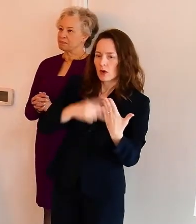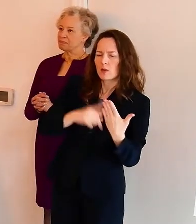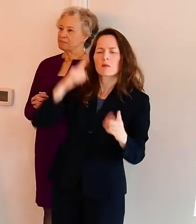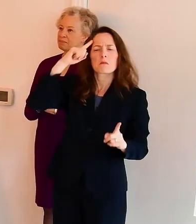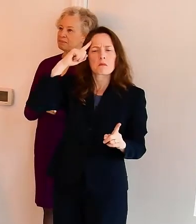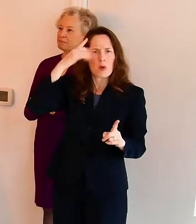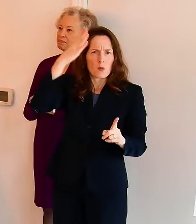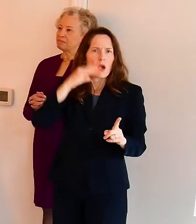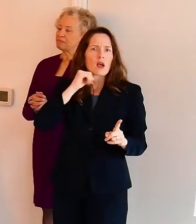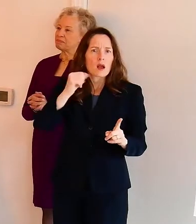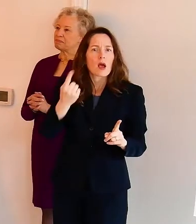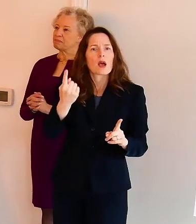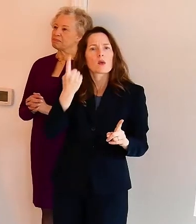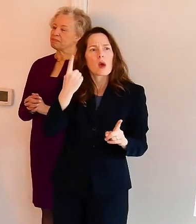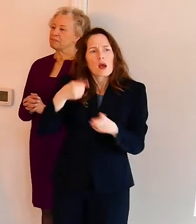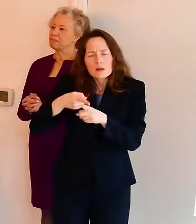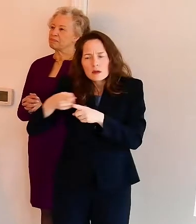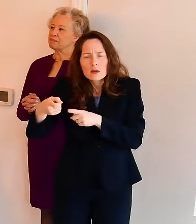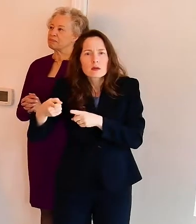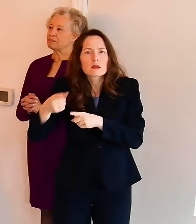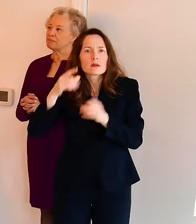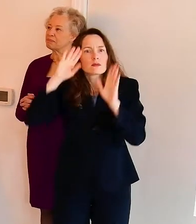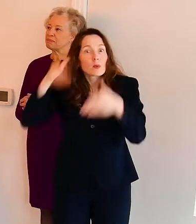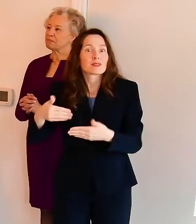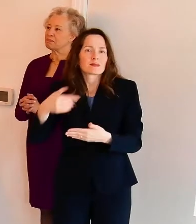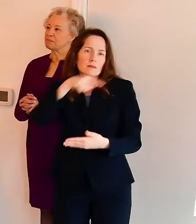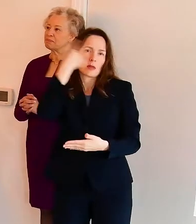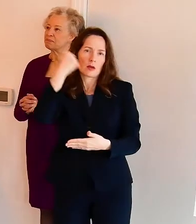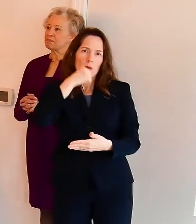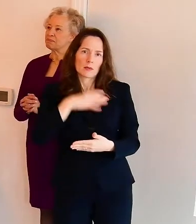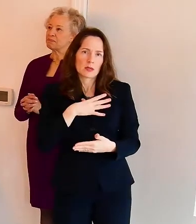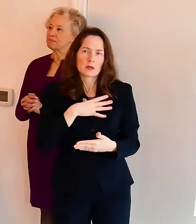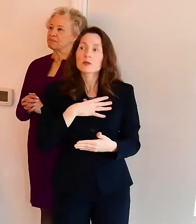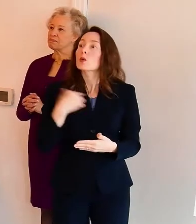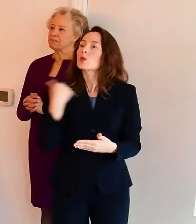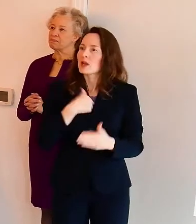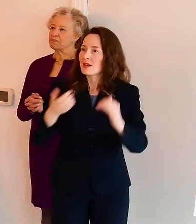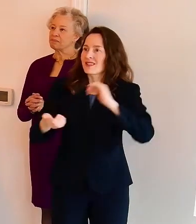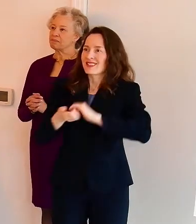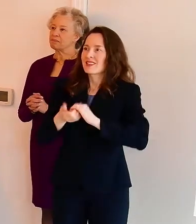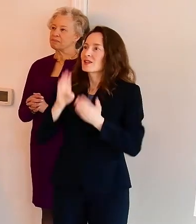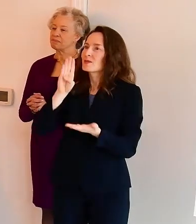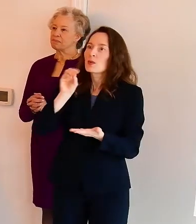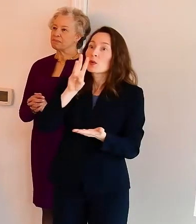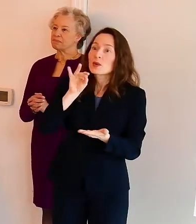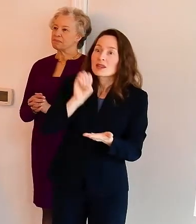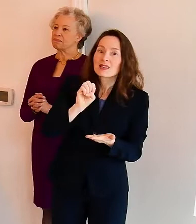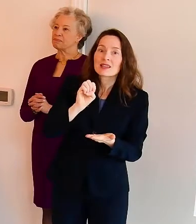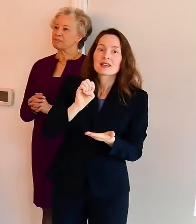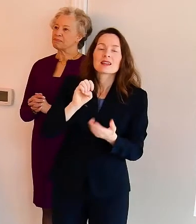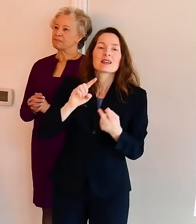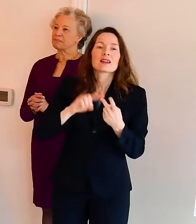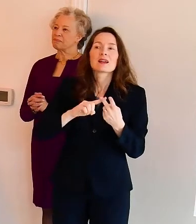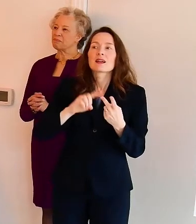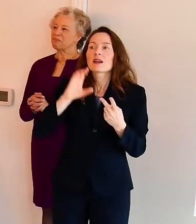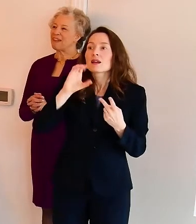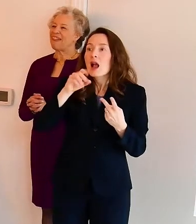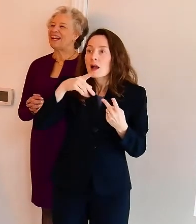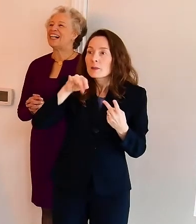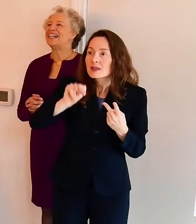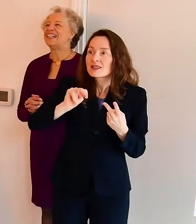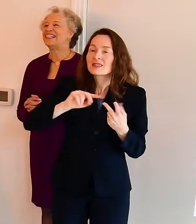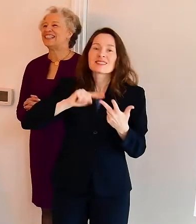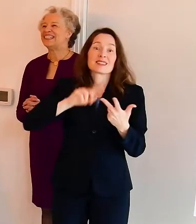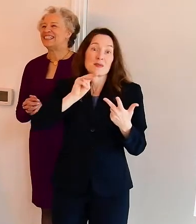women? And so we went and we partnered with our friends who are here from Bowie State University, Coppin State University, Morgan